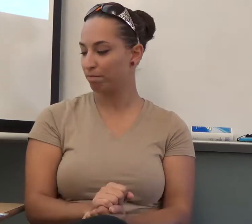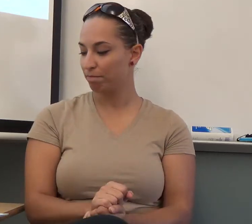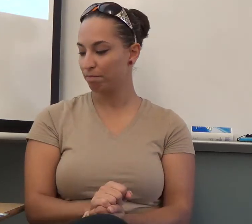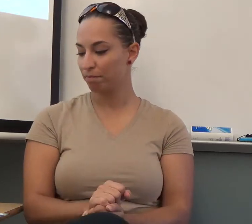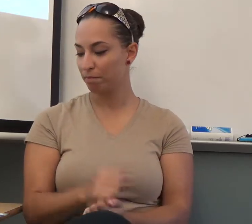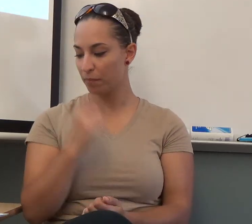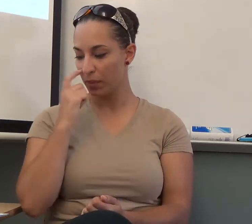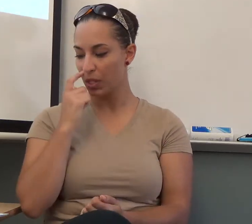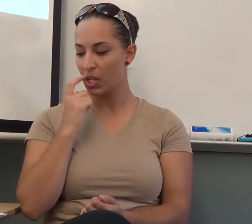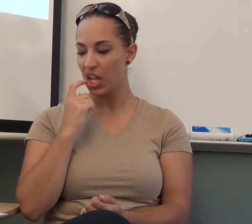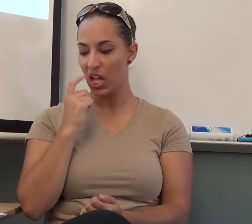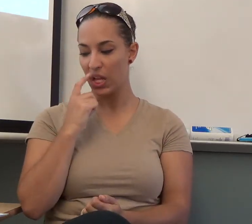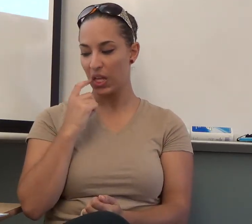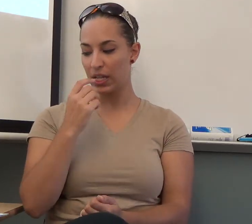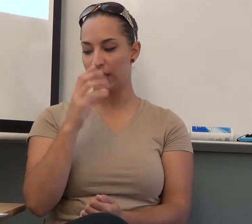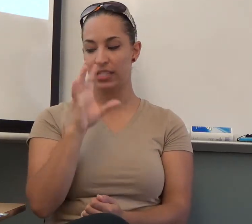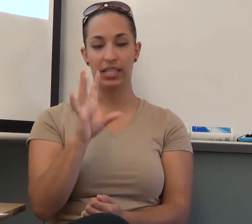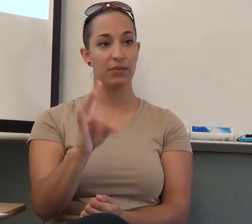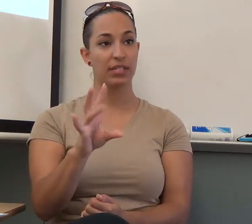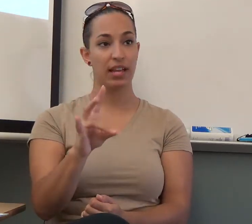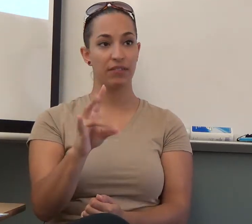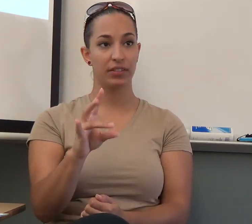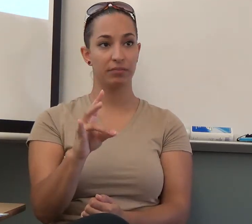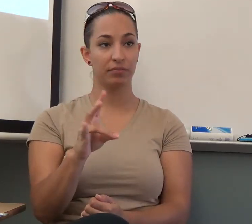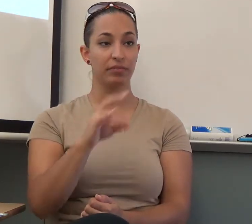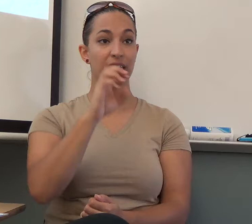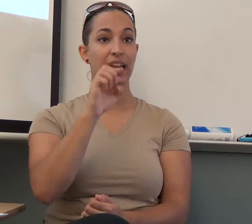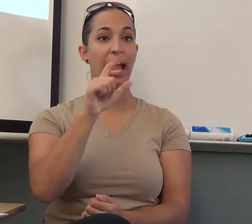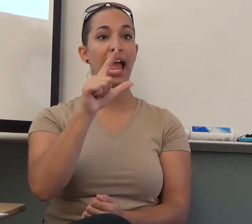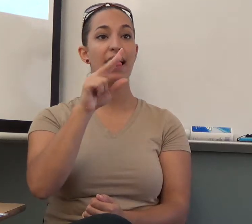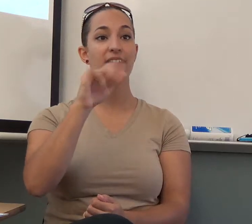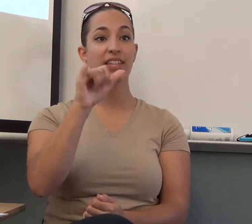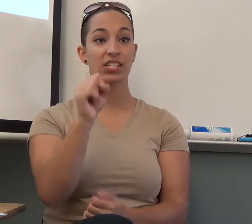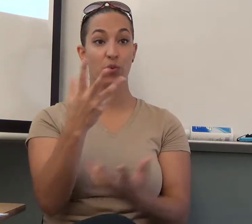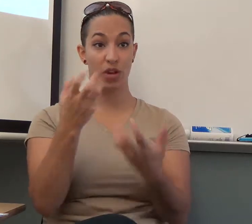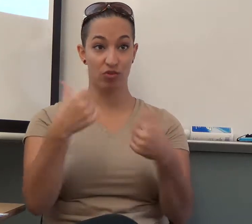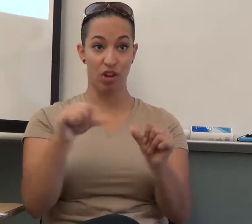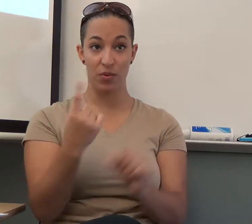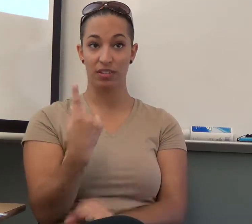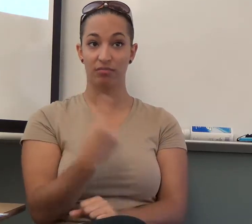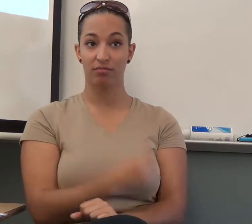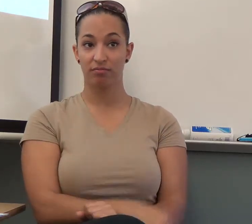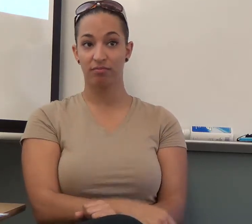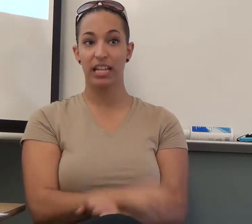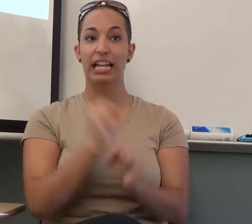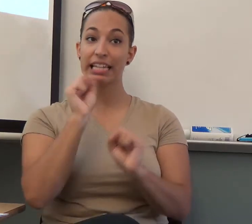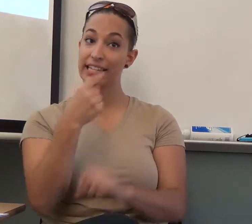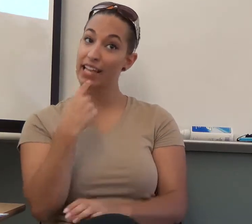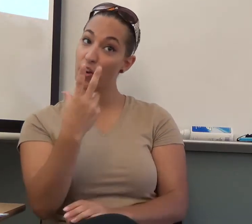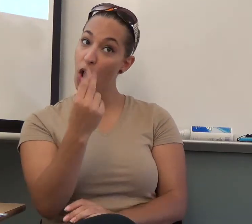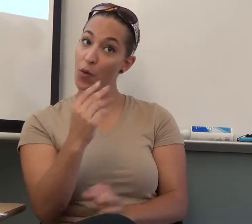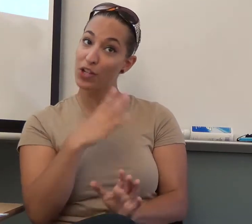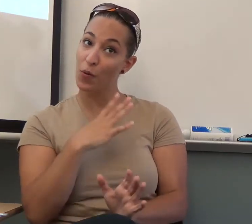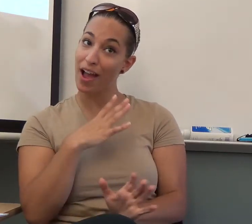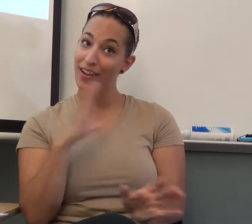How about number 7? Elvis, you want to take one for us today? You can say no, it's all right.